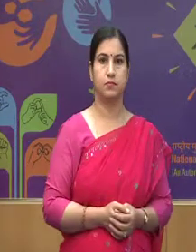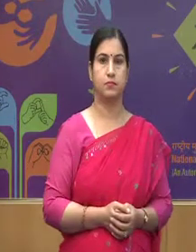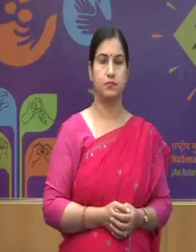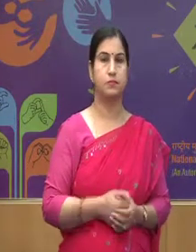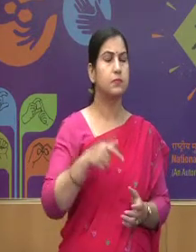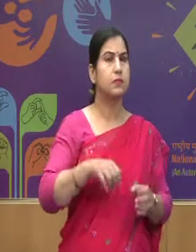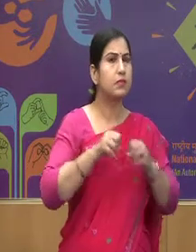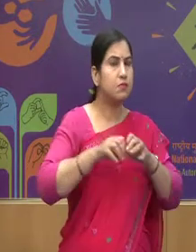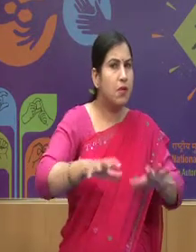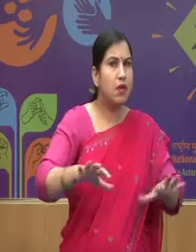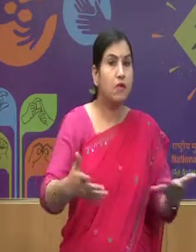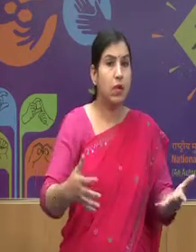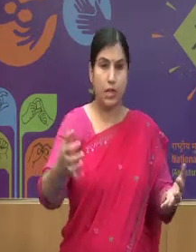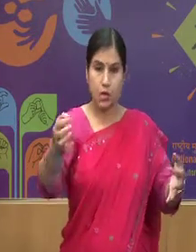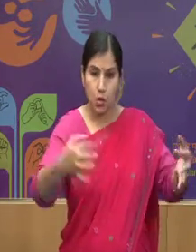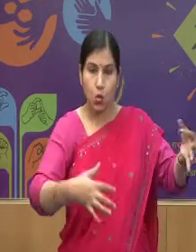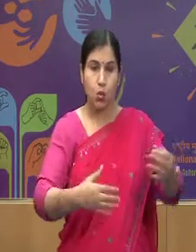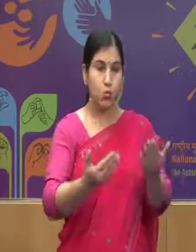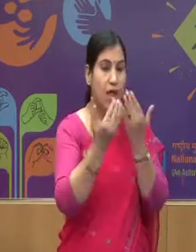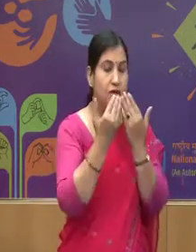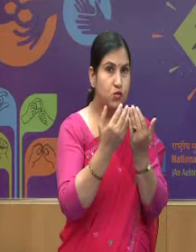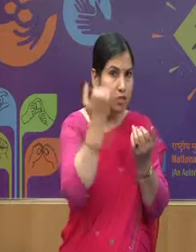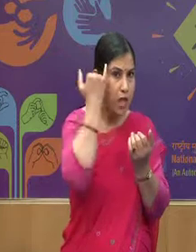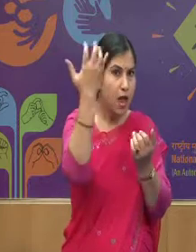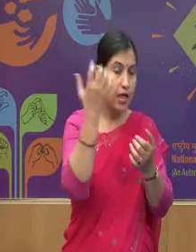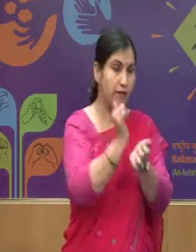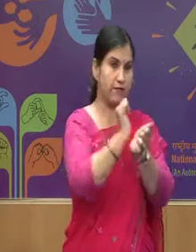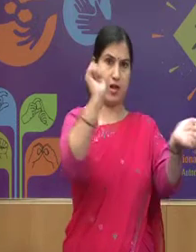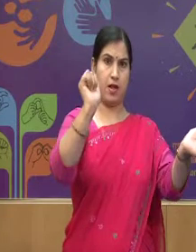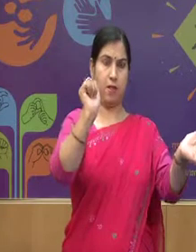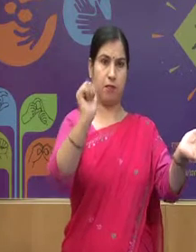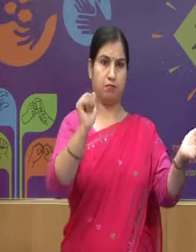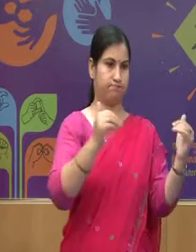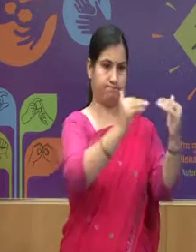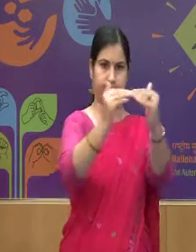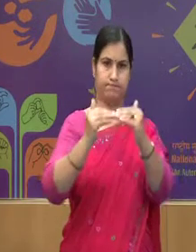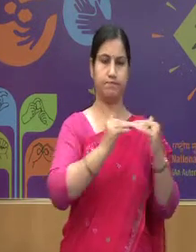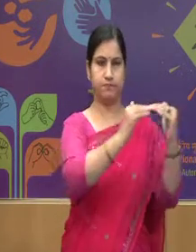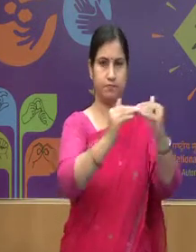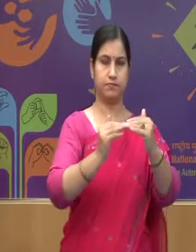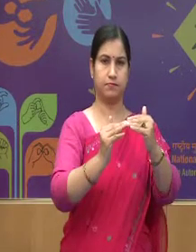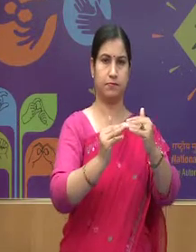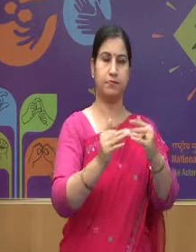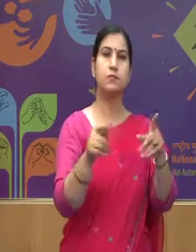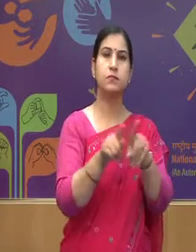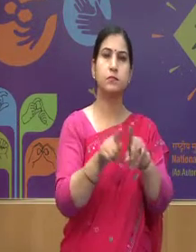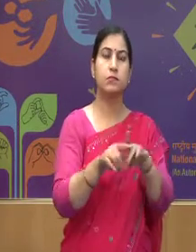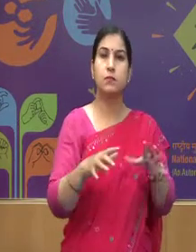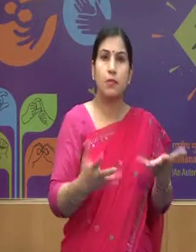With the spread of modern education, ideas of freedom, liberty, and equality spread among